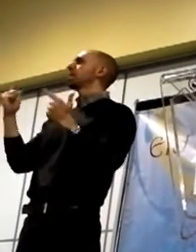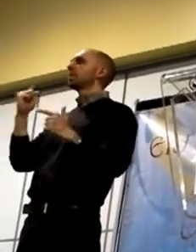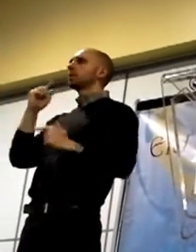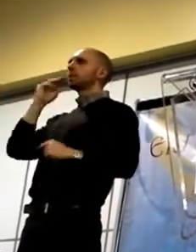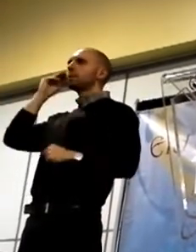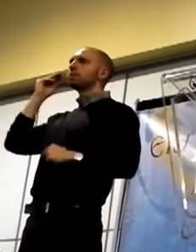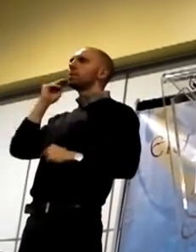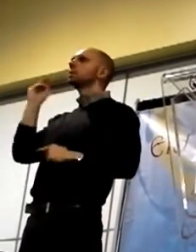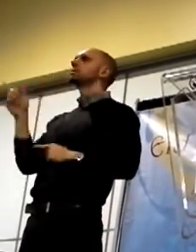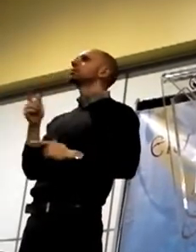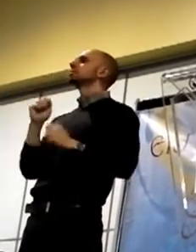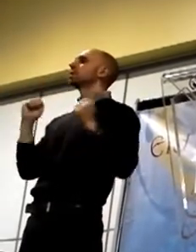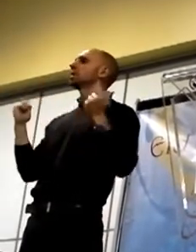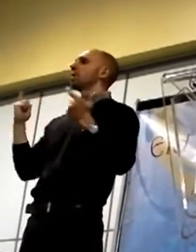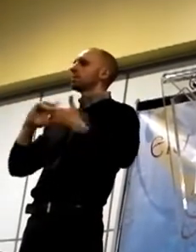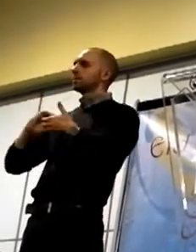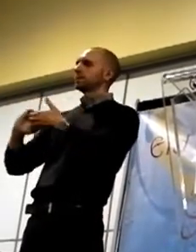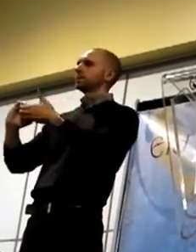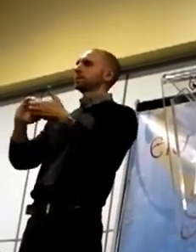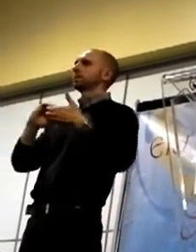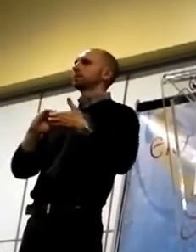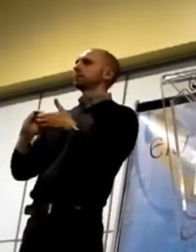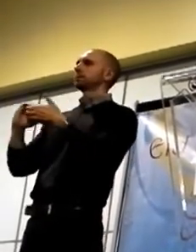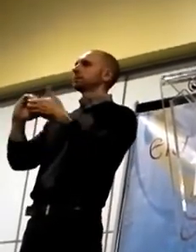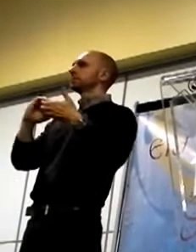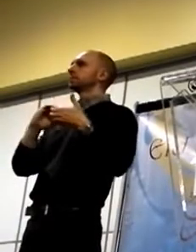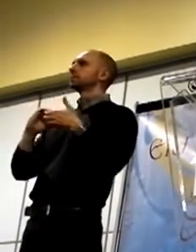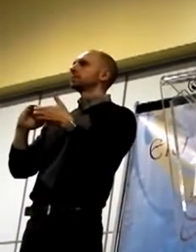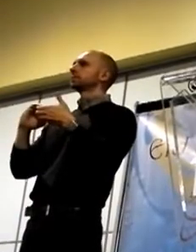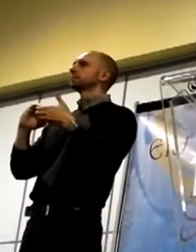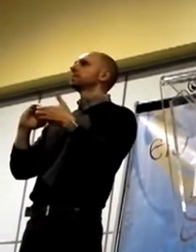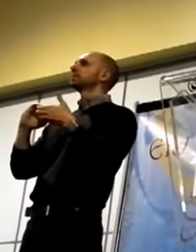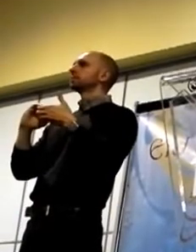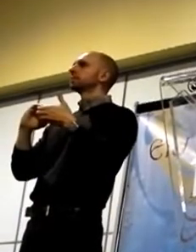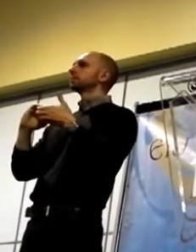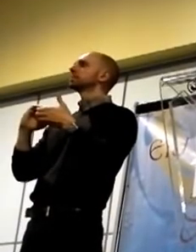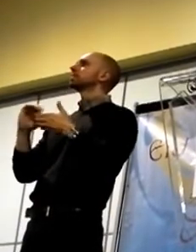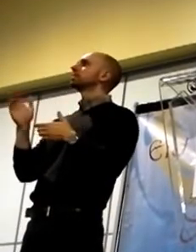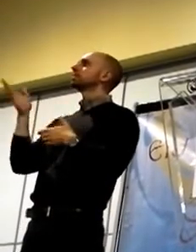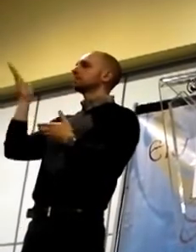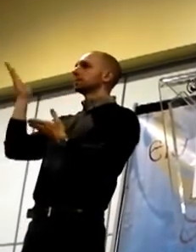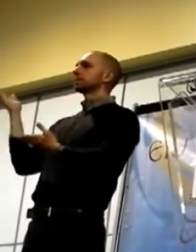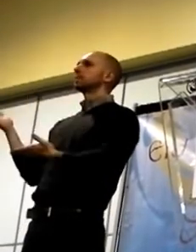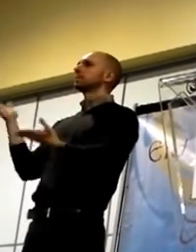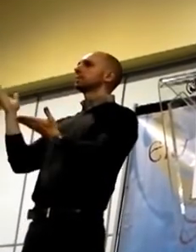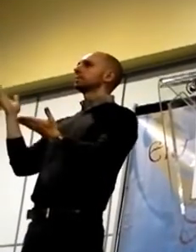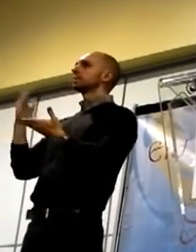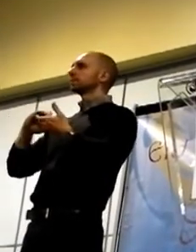in obedience and submission to our Lord, Allah subhanahu wa ta'ala,